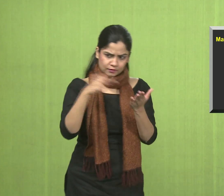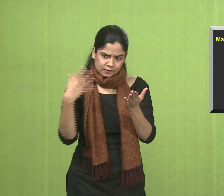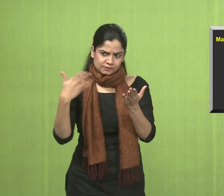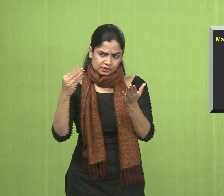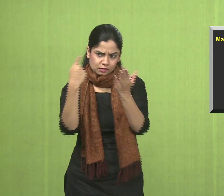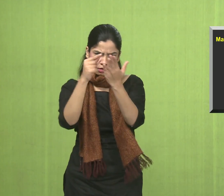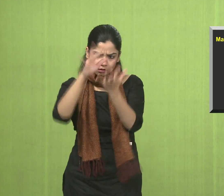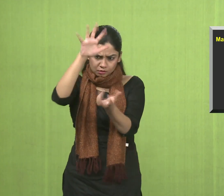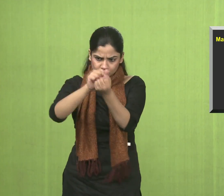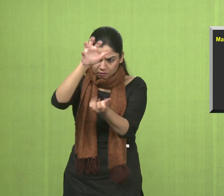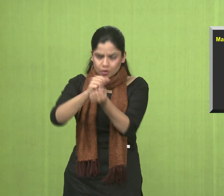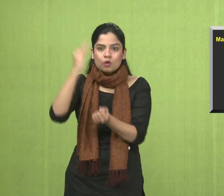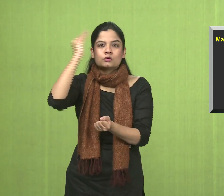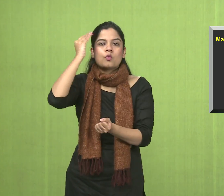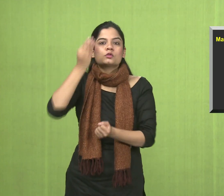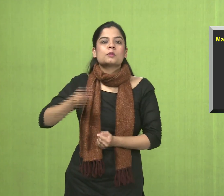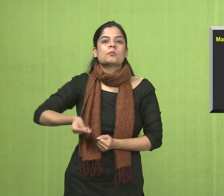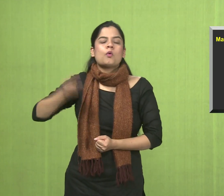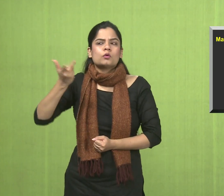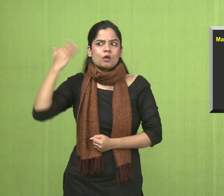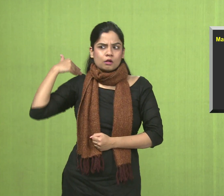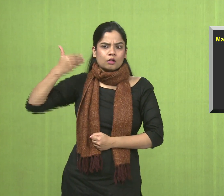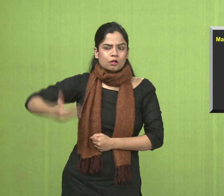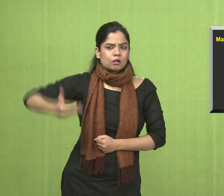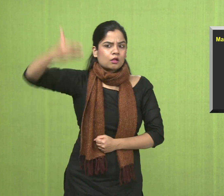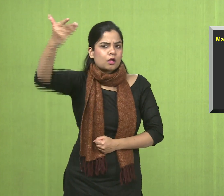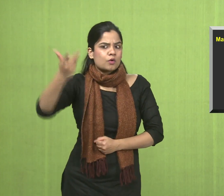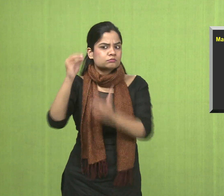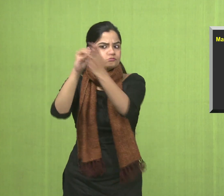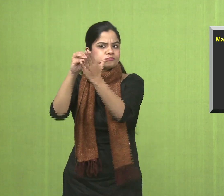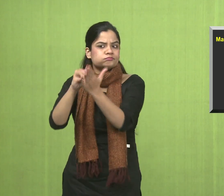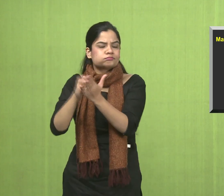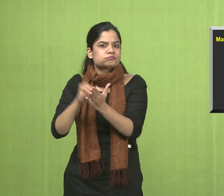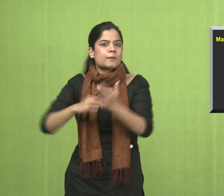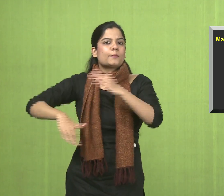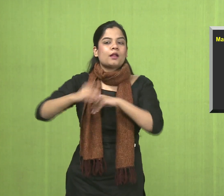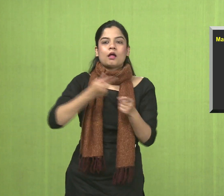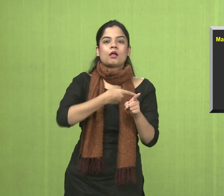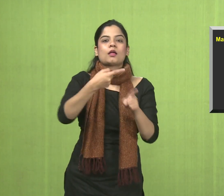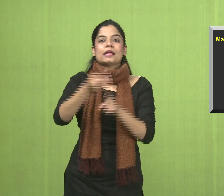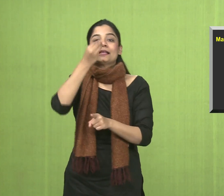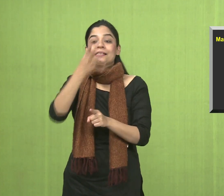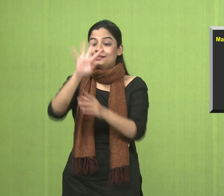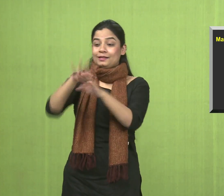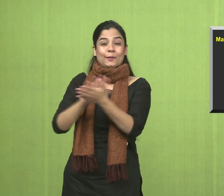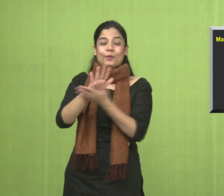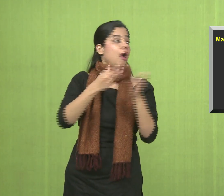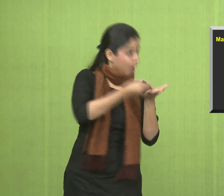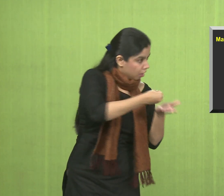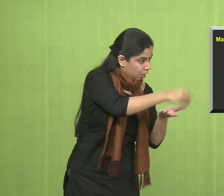a notebook and a register to write your day-to-day expenses, details of the quantity, the rate and the amount of money that